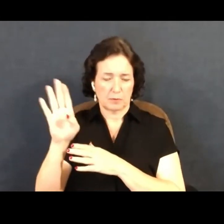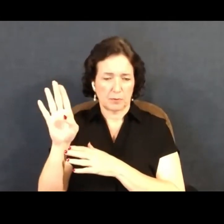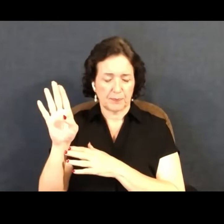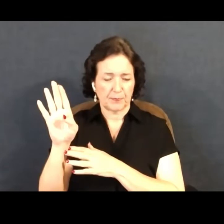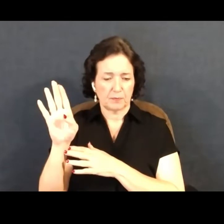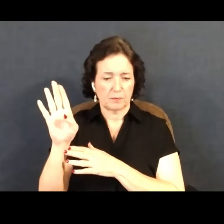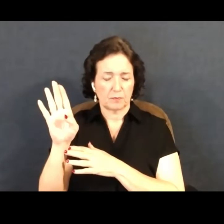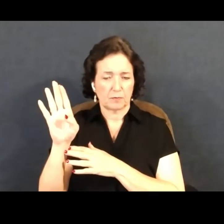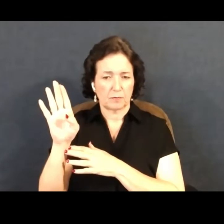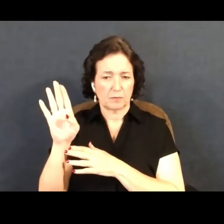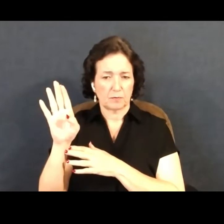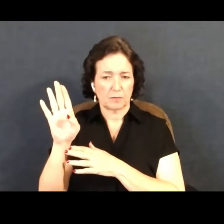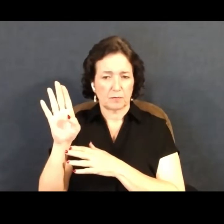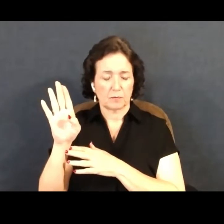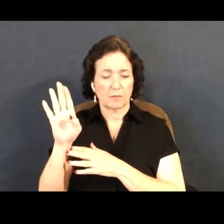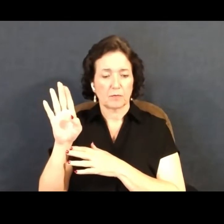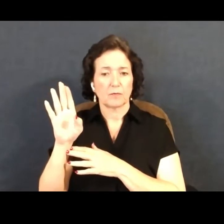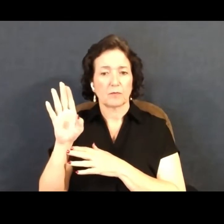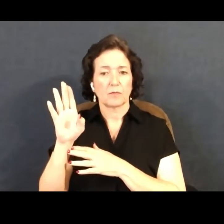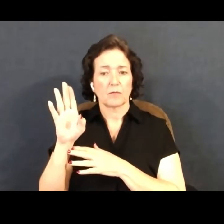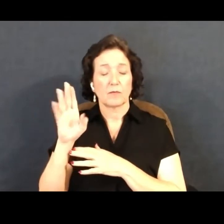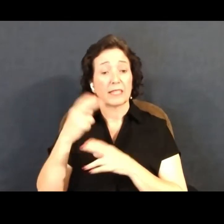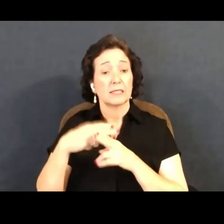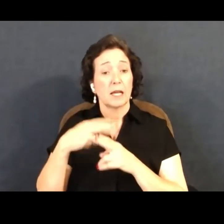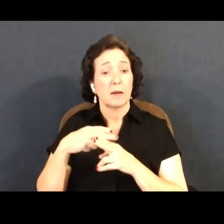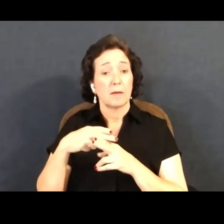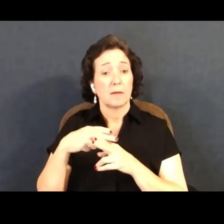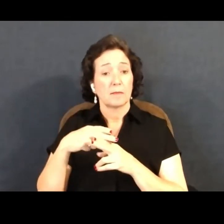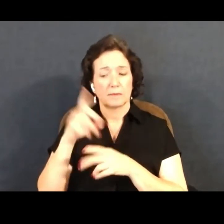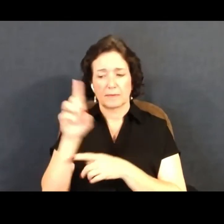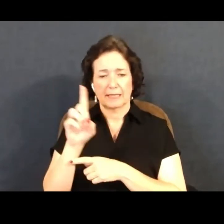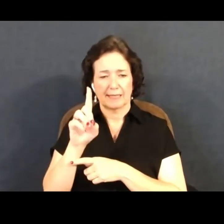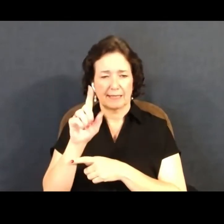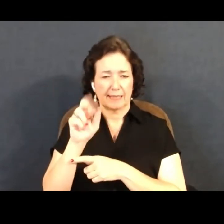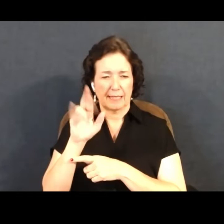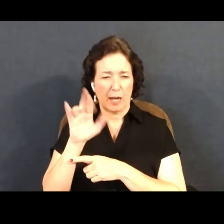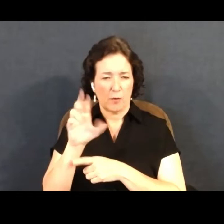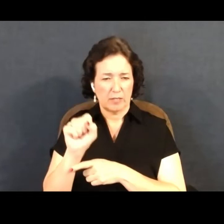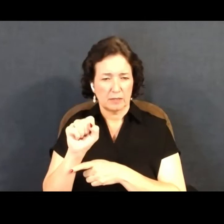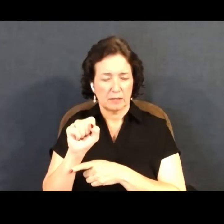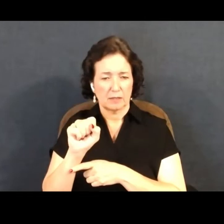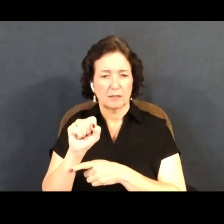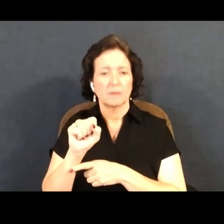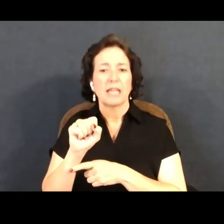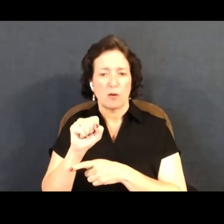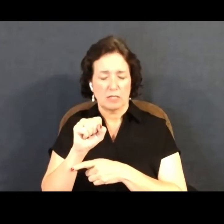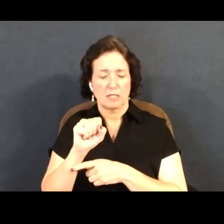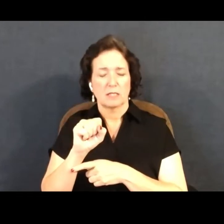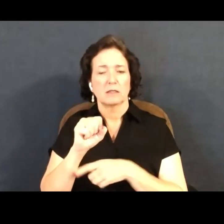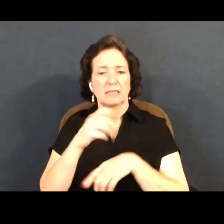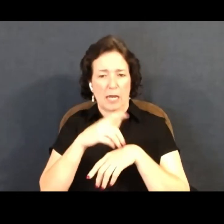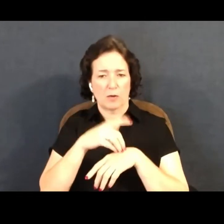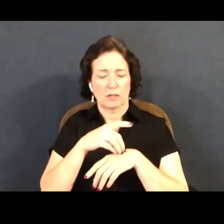And so Darius, for that was his name, started his apprenticeship when he was 7 years